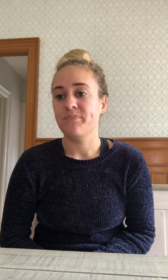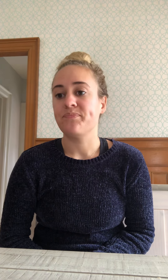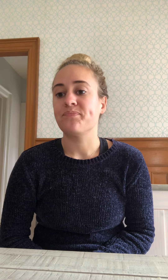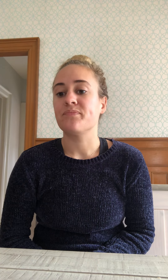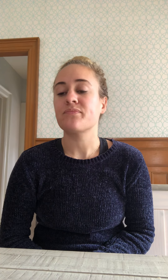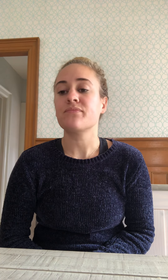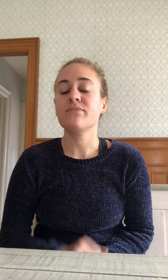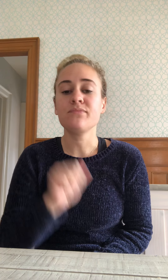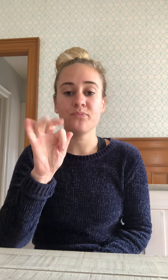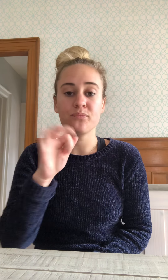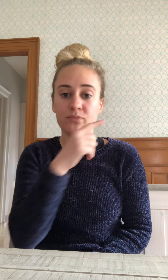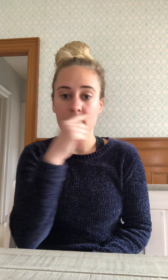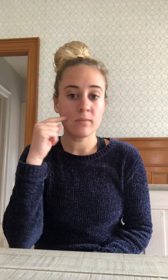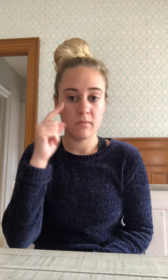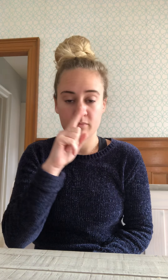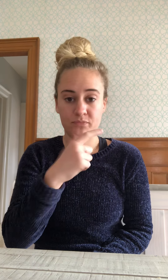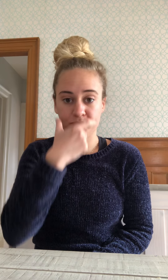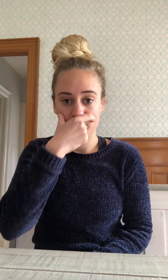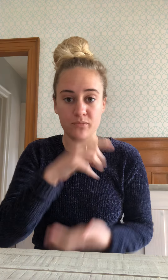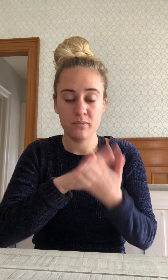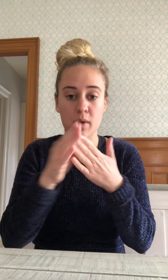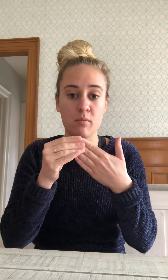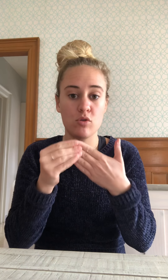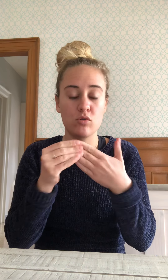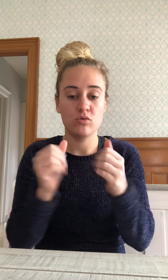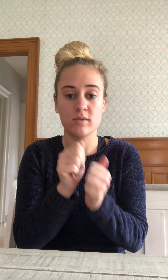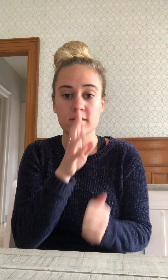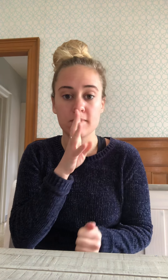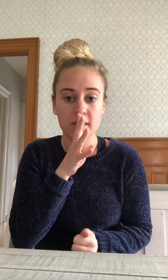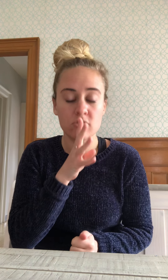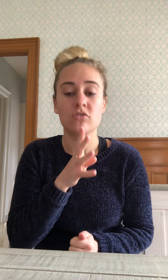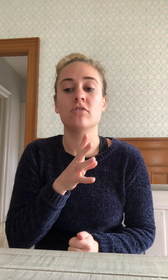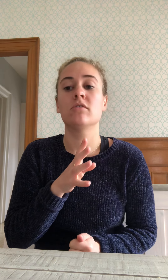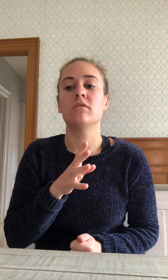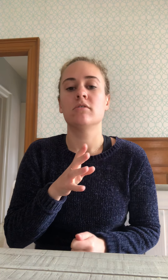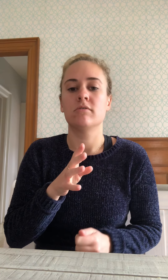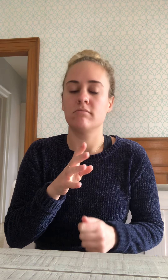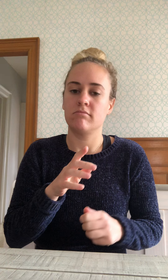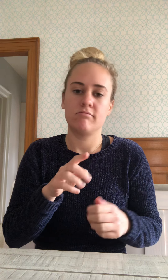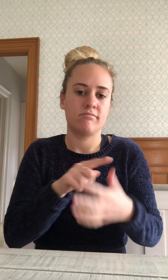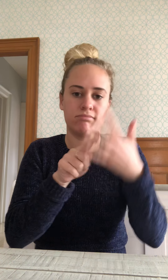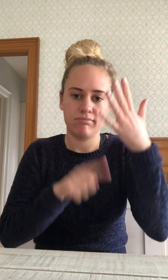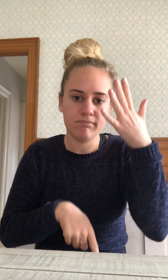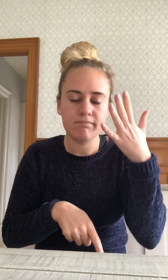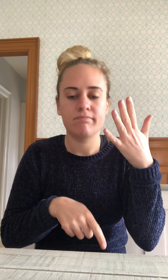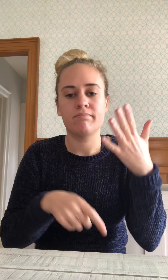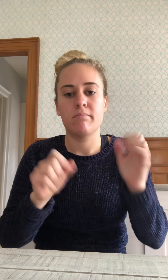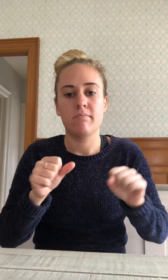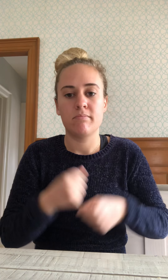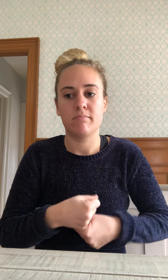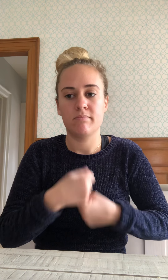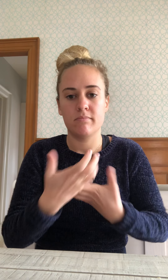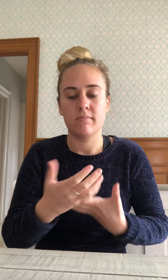If the maxillary denture loosens when speaking, there's a number of different possible causes for that. The inadequate post-palatal seal, which we talked